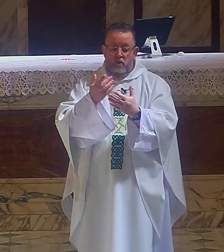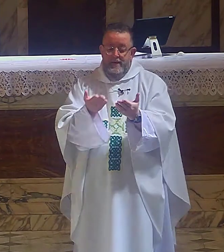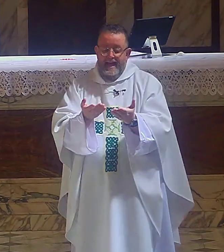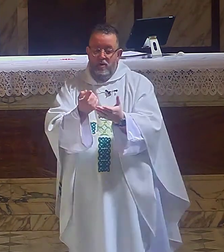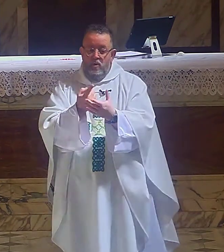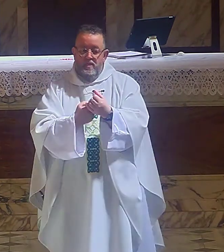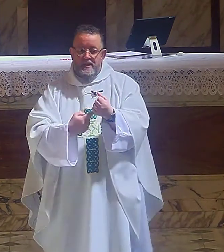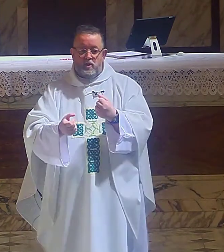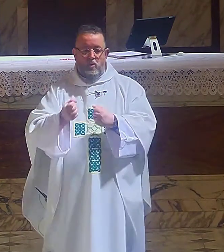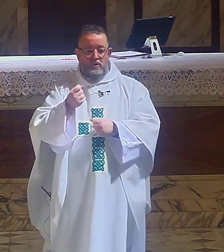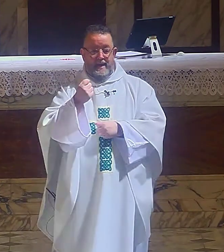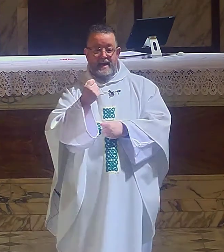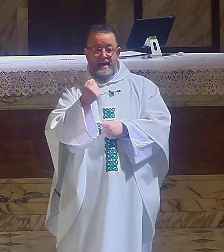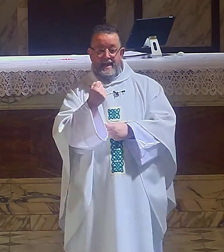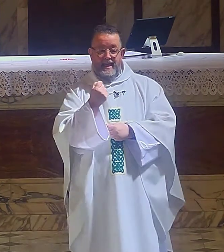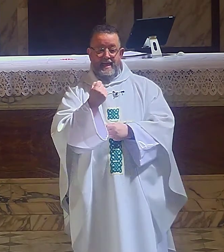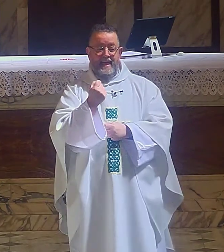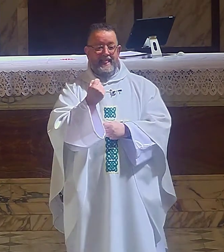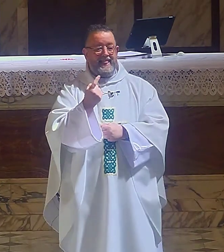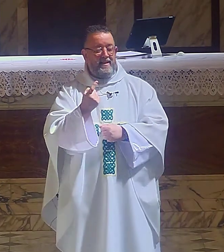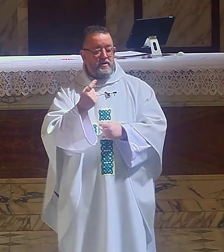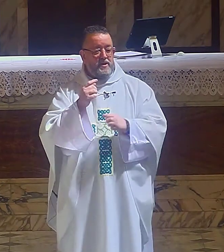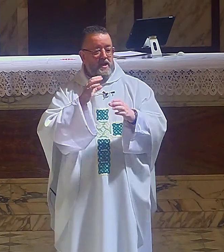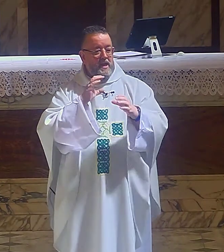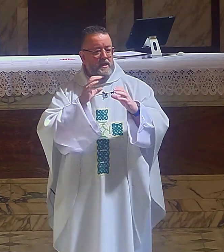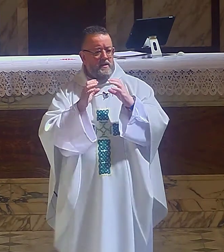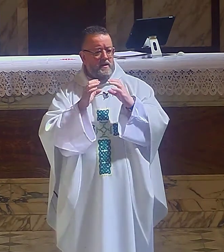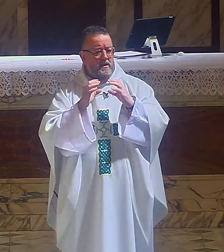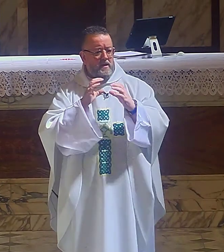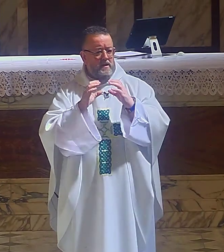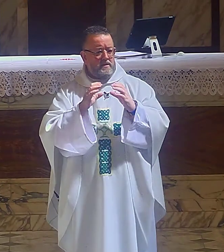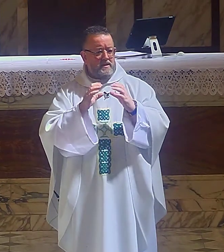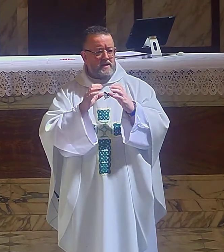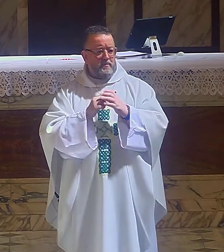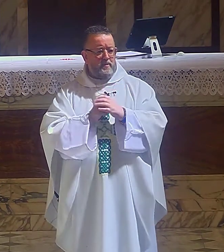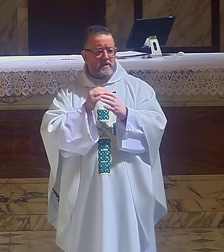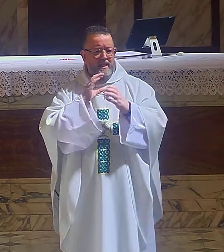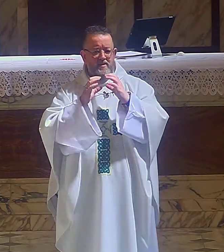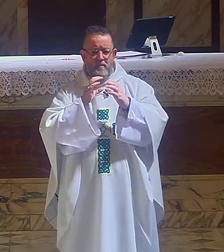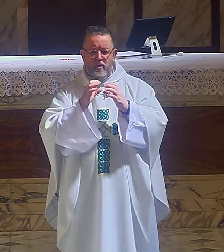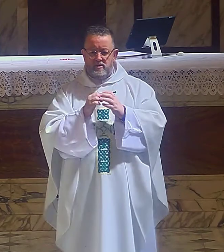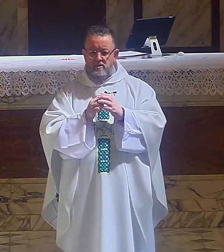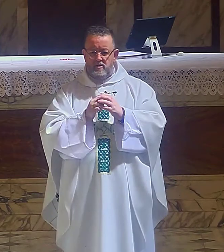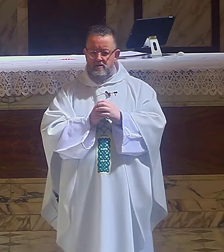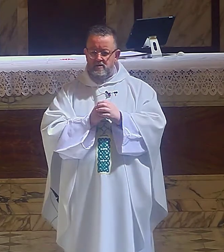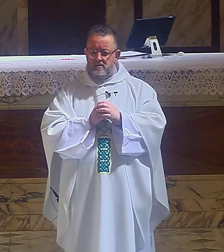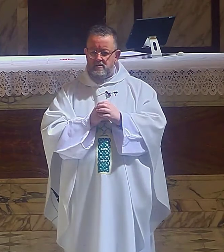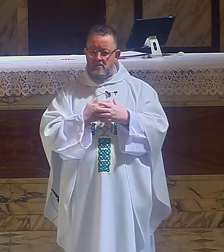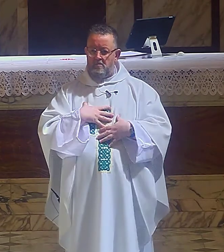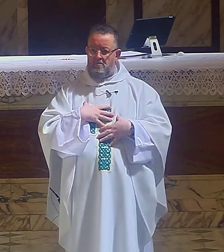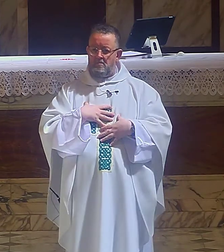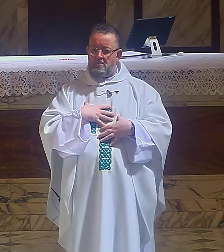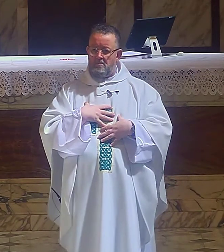So now there's only 11 disciples, 11 apostles.